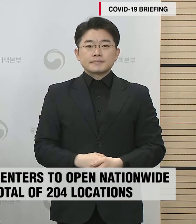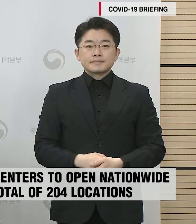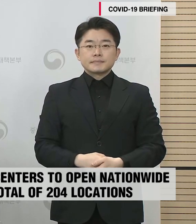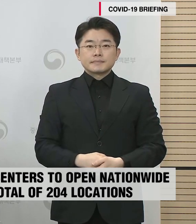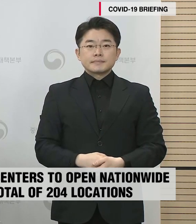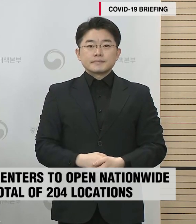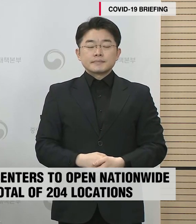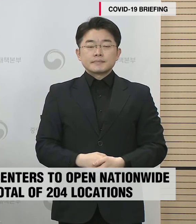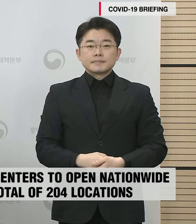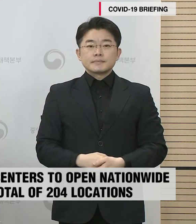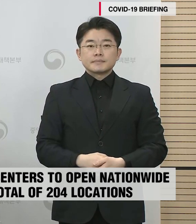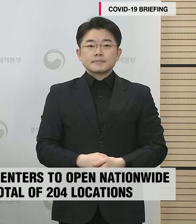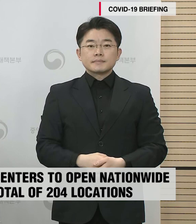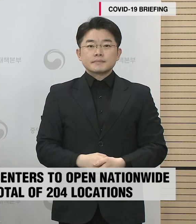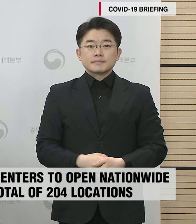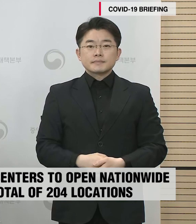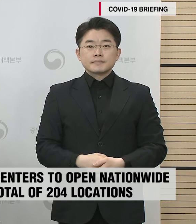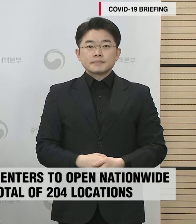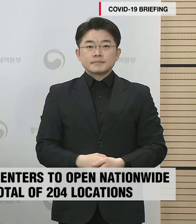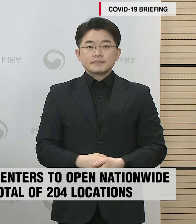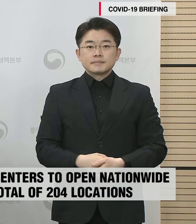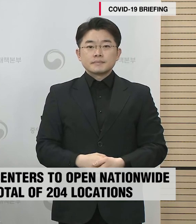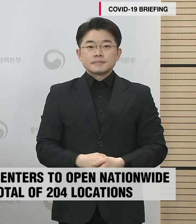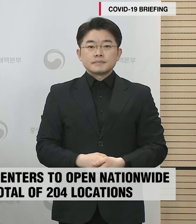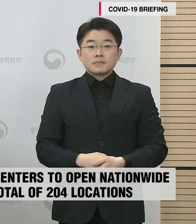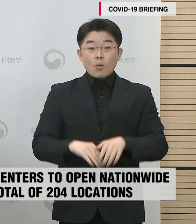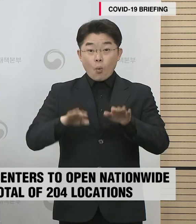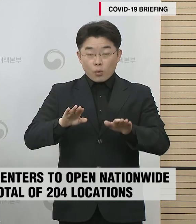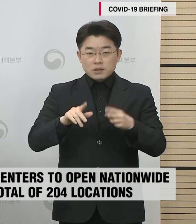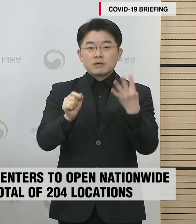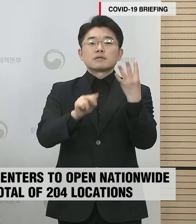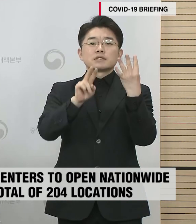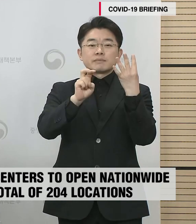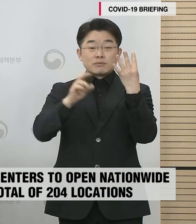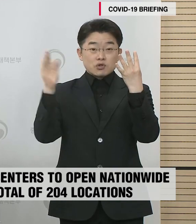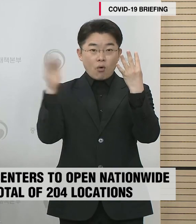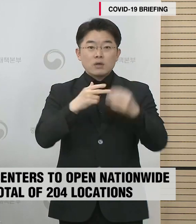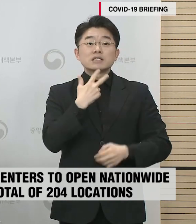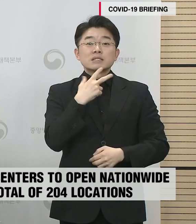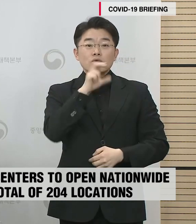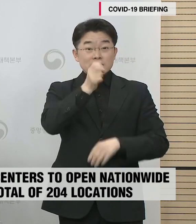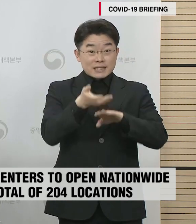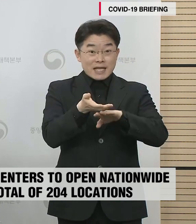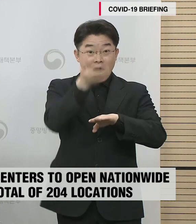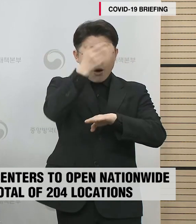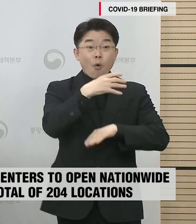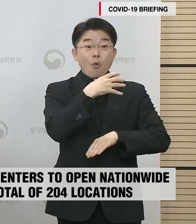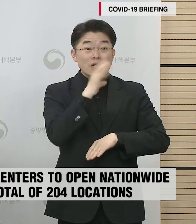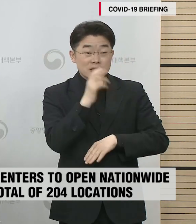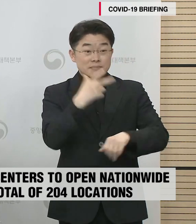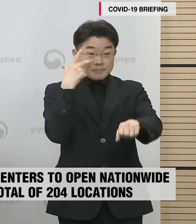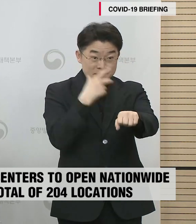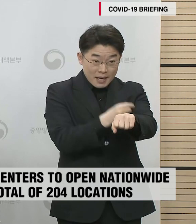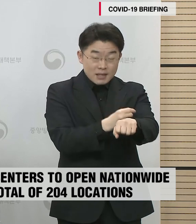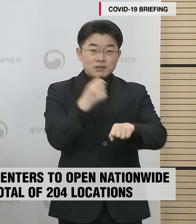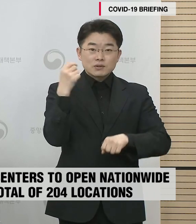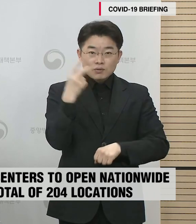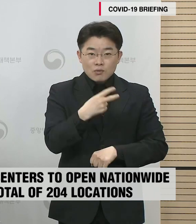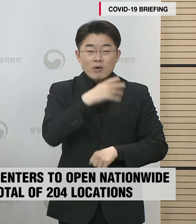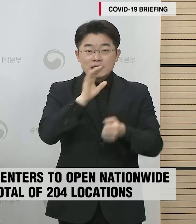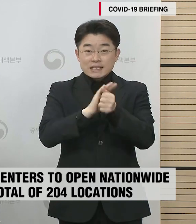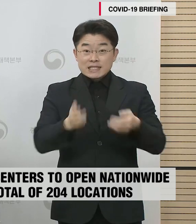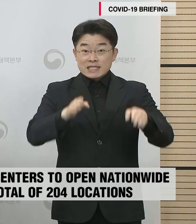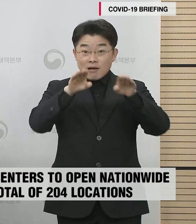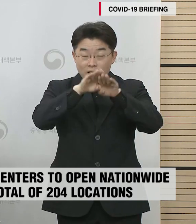that our speed will also speed up as well. And on the starting from the 22nd of April, we will also rolling